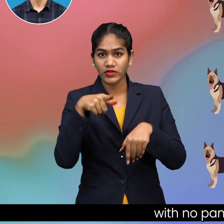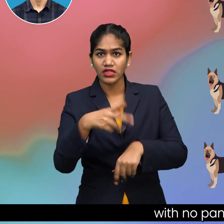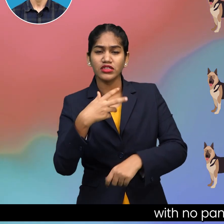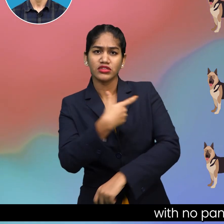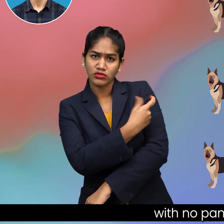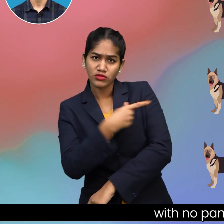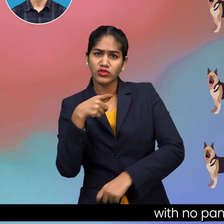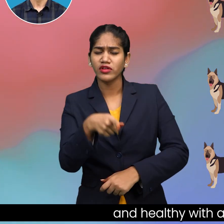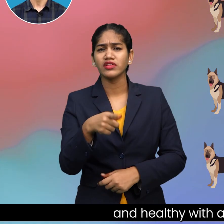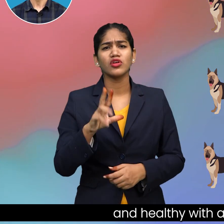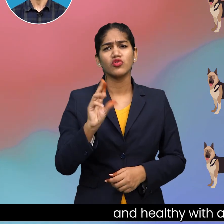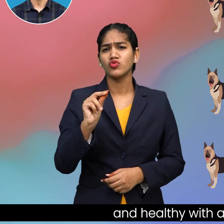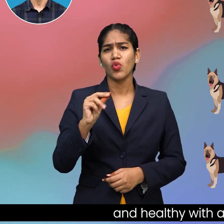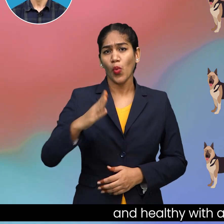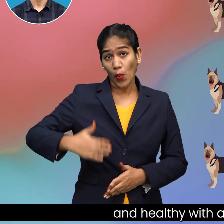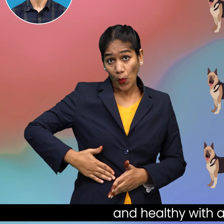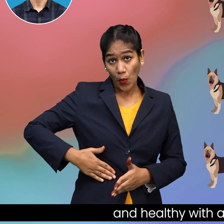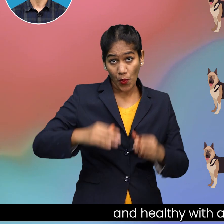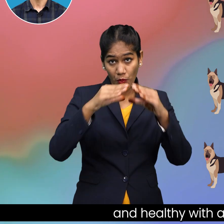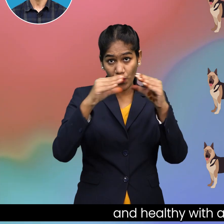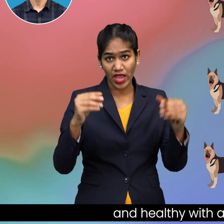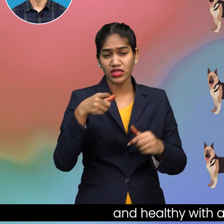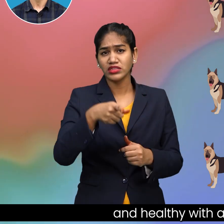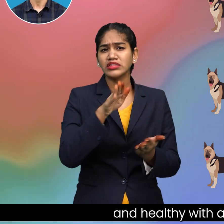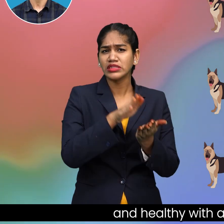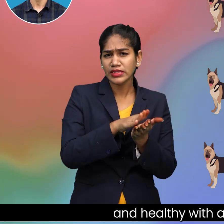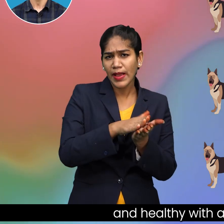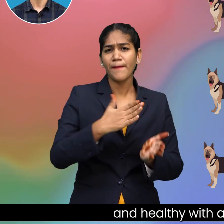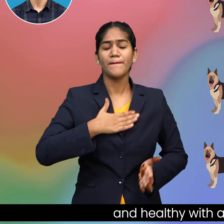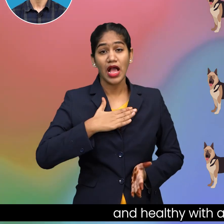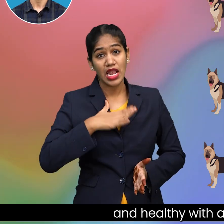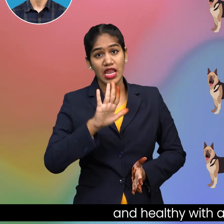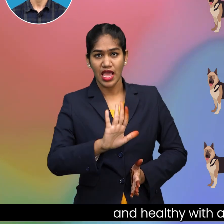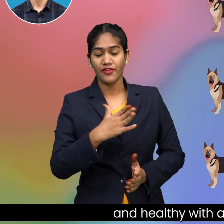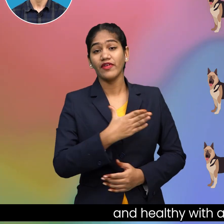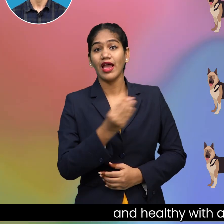alive and healthy with a low level of blood sugar.